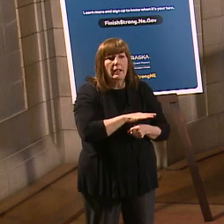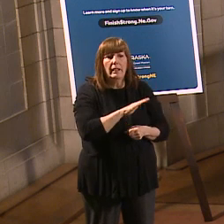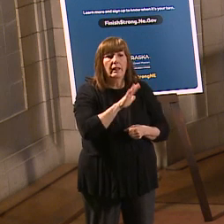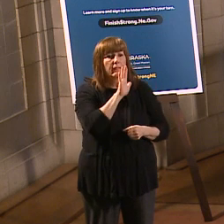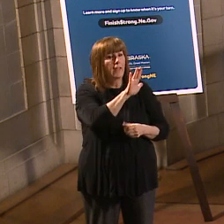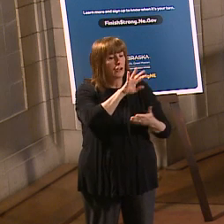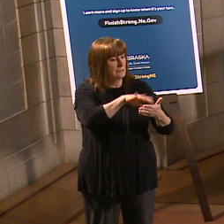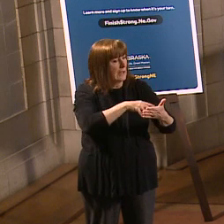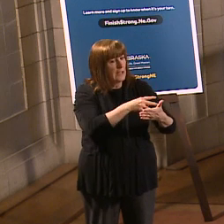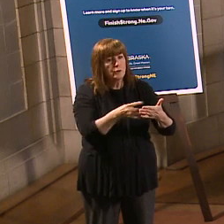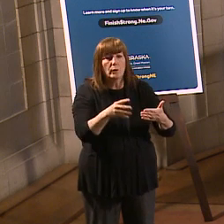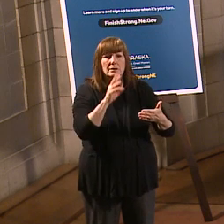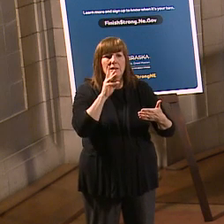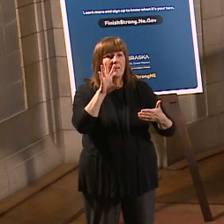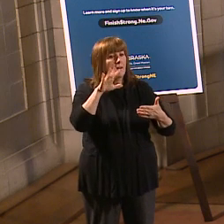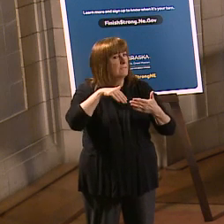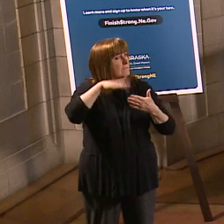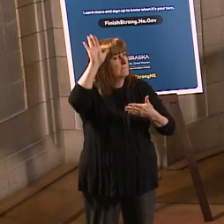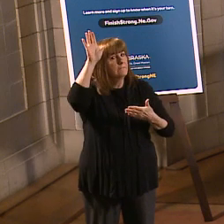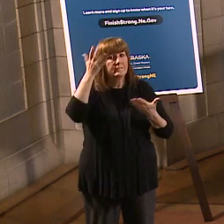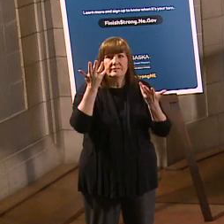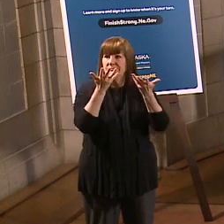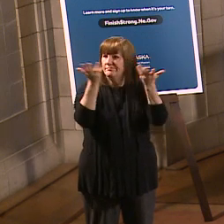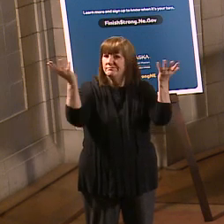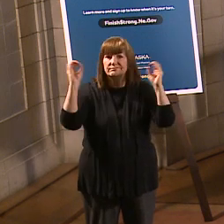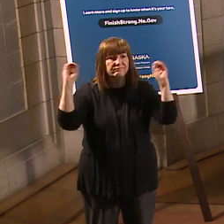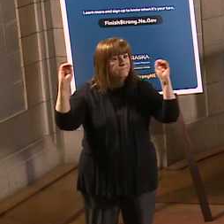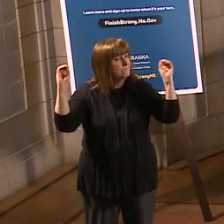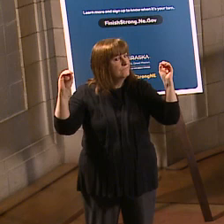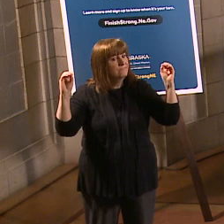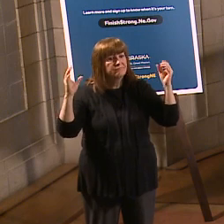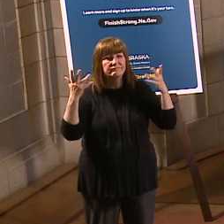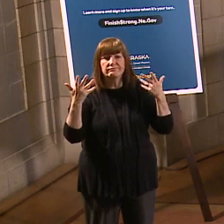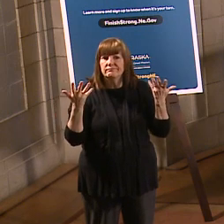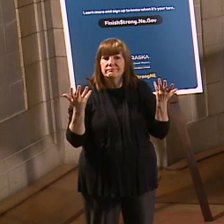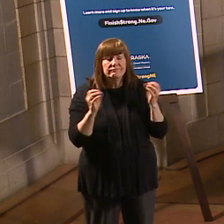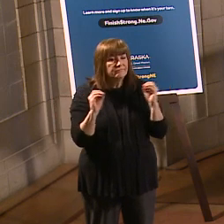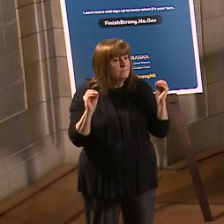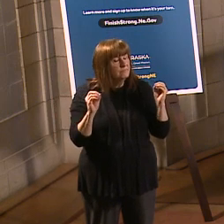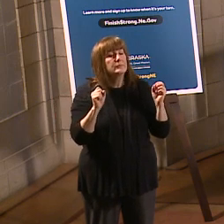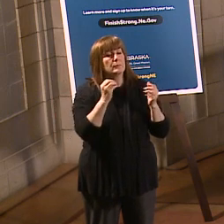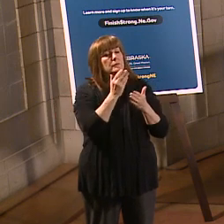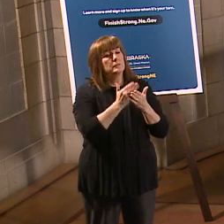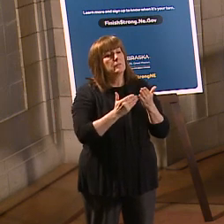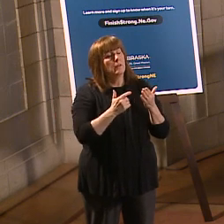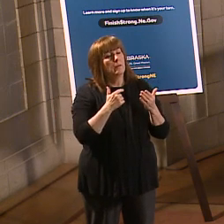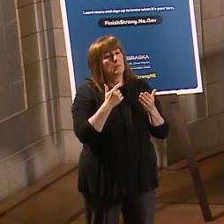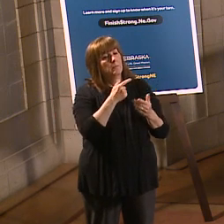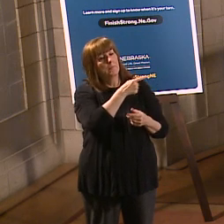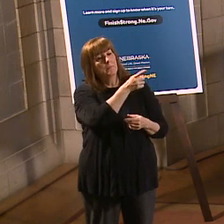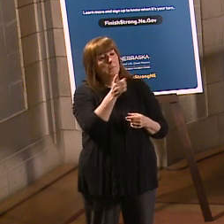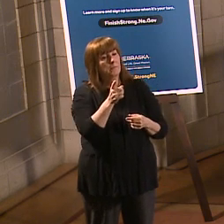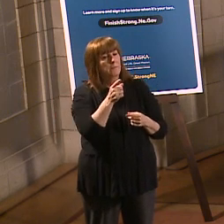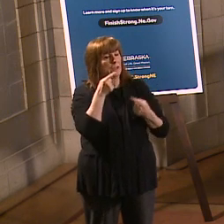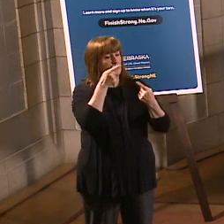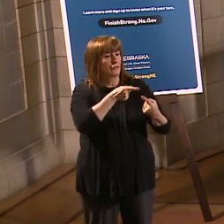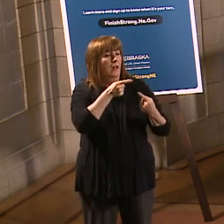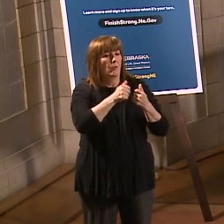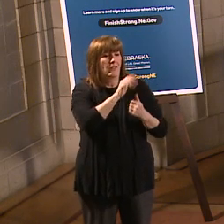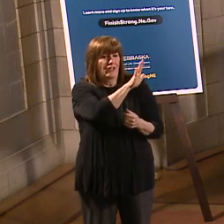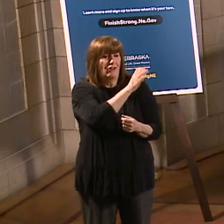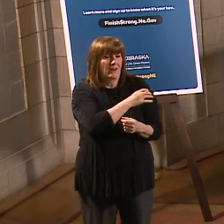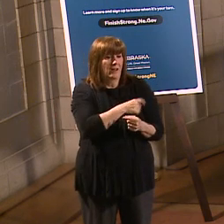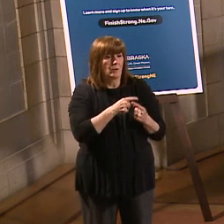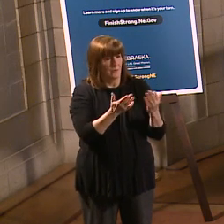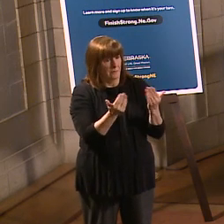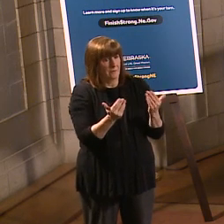their schedules with 65 years and older, they kind of moved through that category already. So there were some that were helping, were struggling with their clinics to be able to